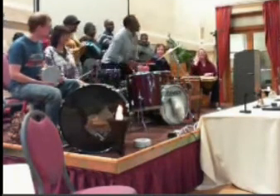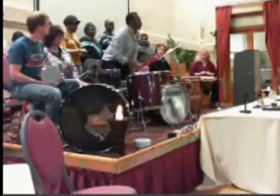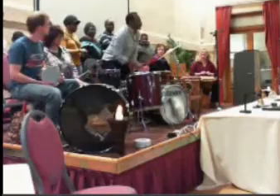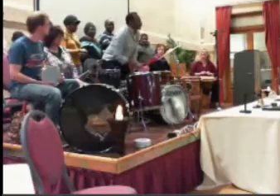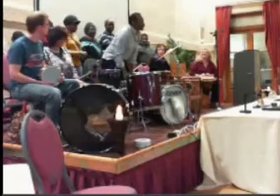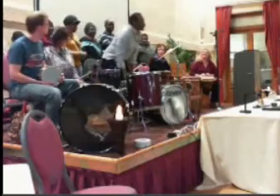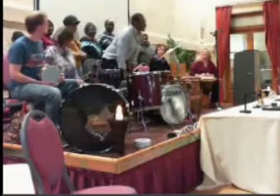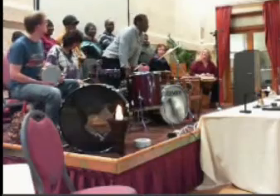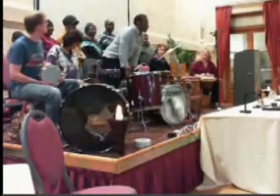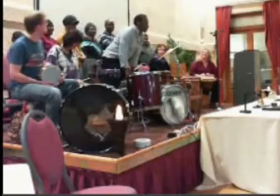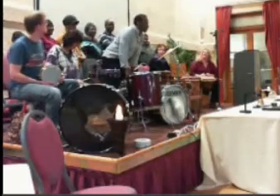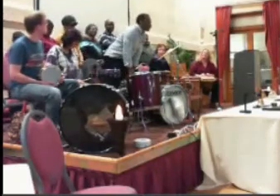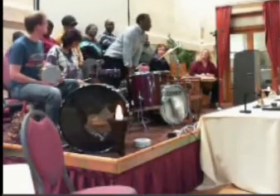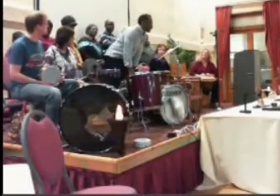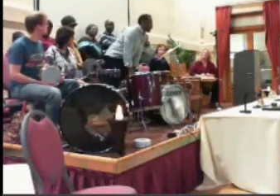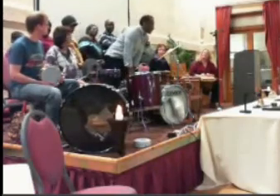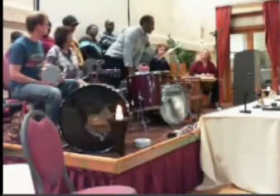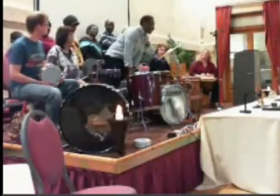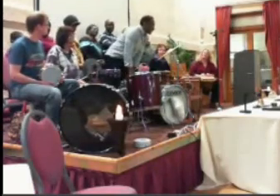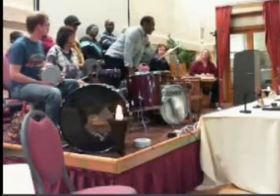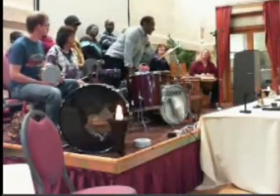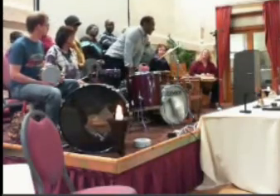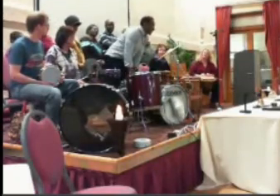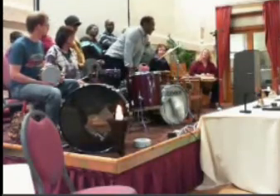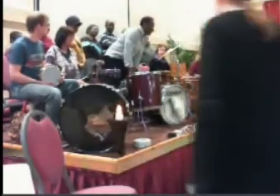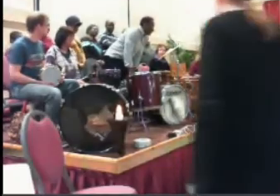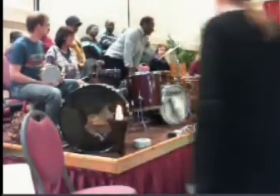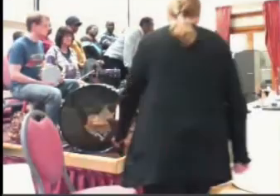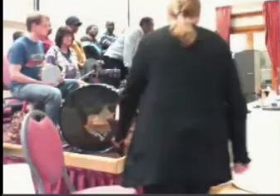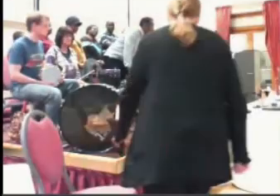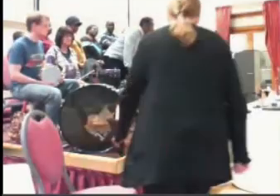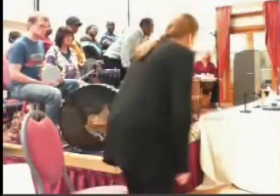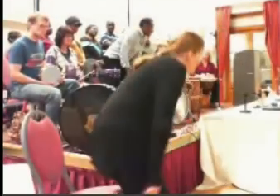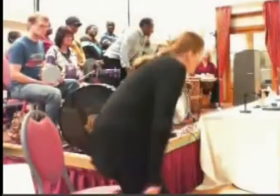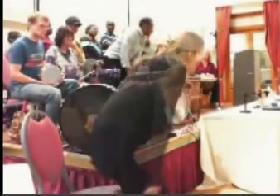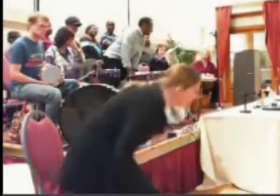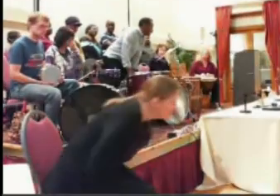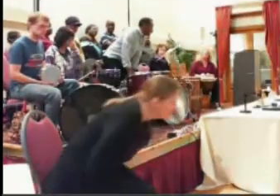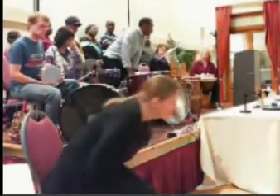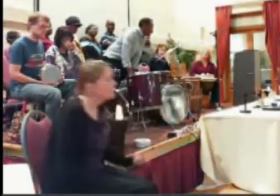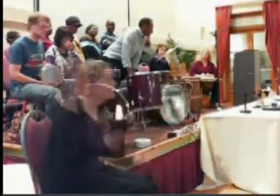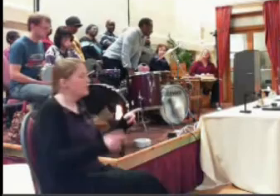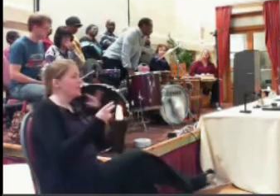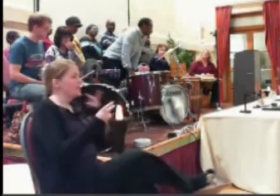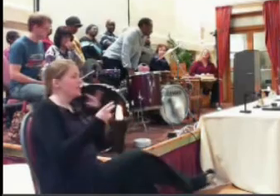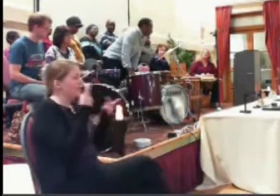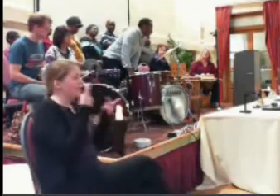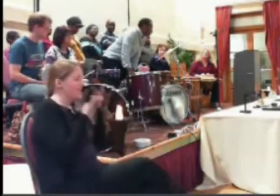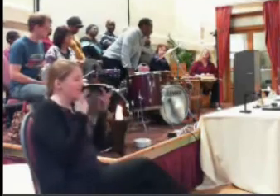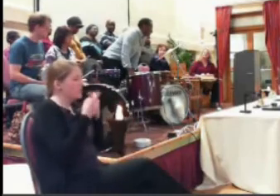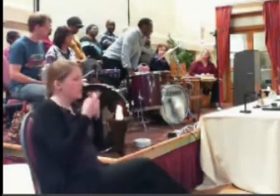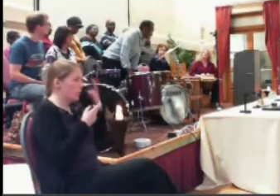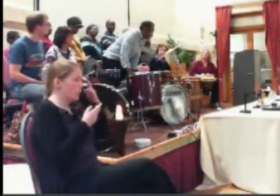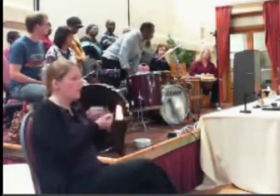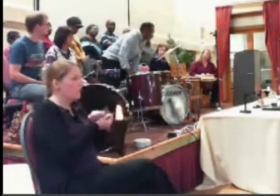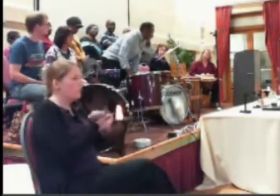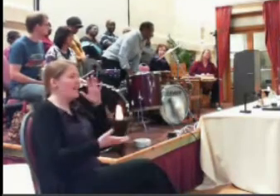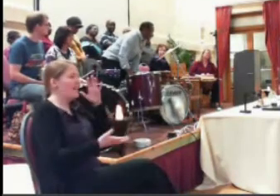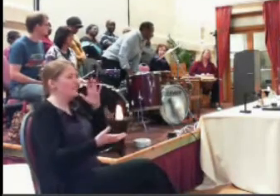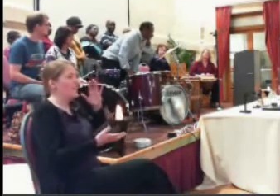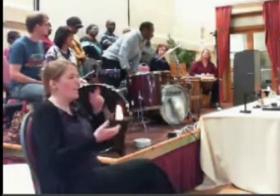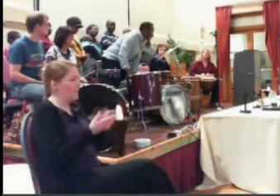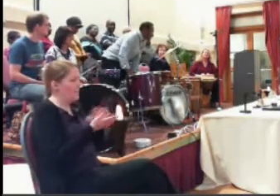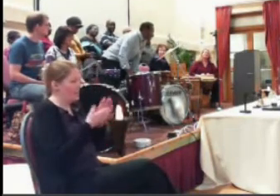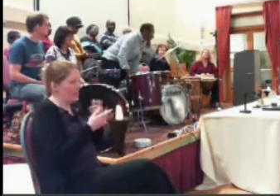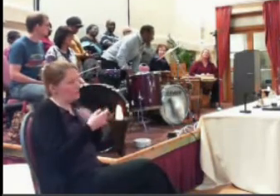So the thing we just played now is about freedom. Yeah, to the main freedom in Basa language from Cameroon. That's what we're